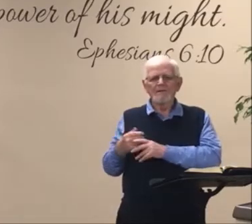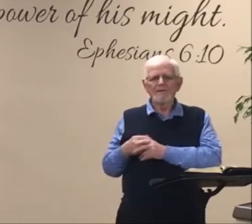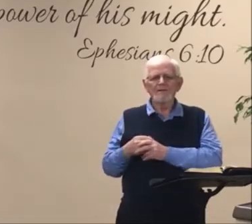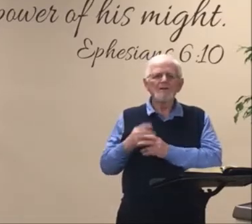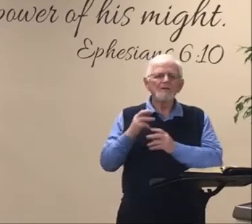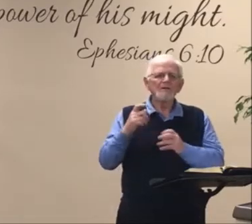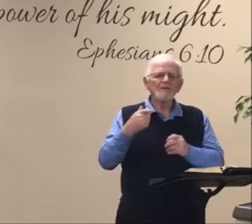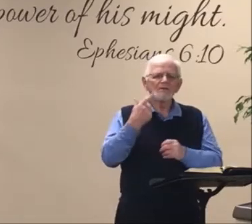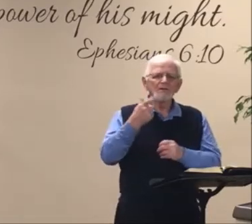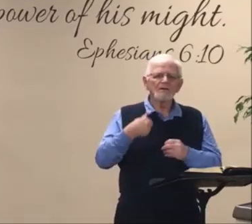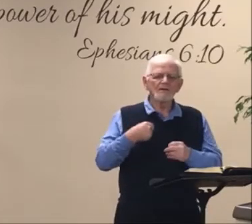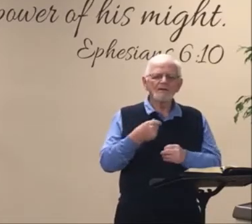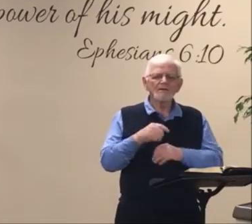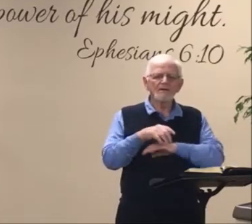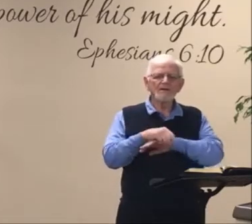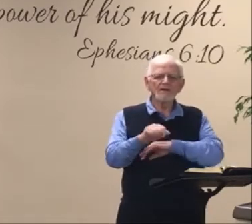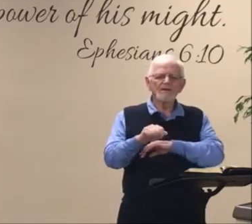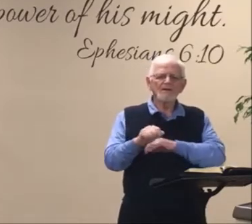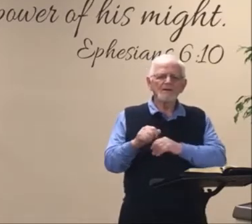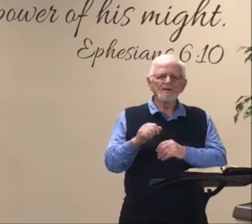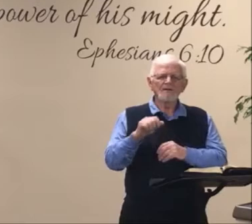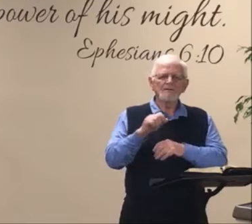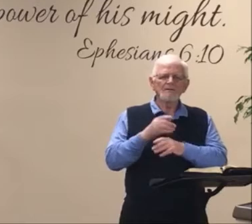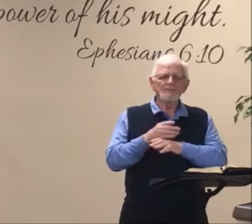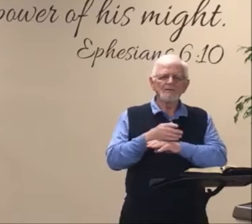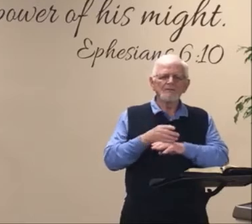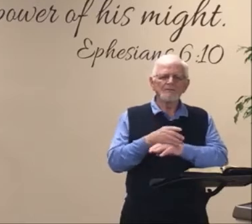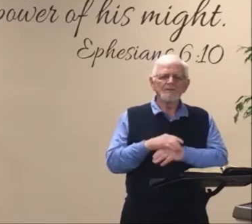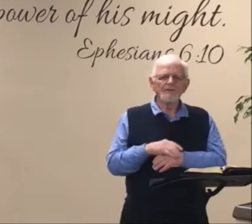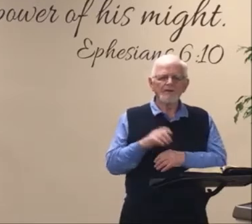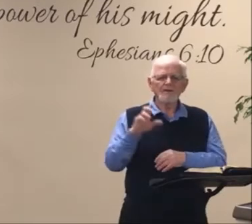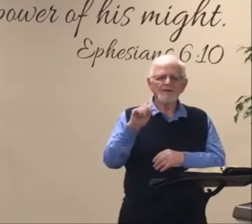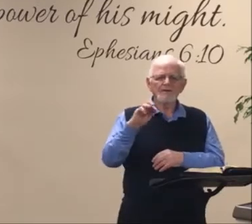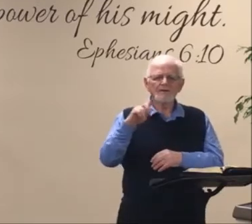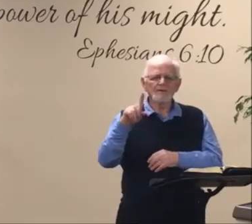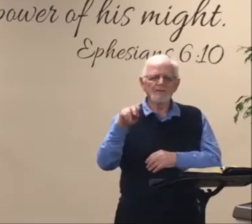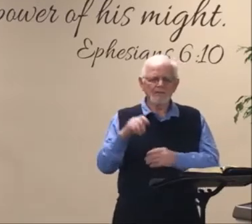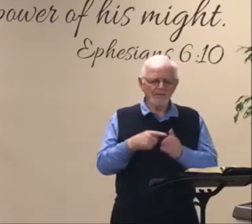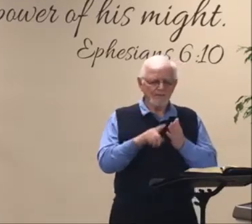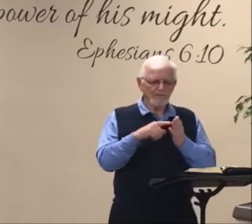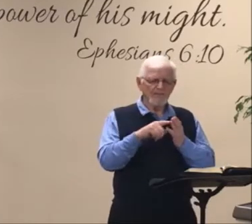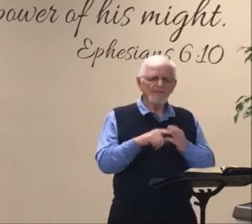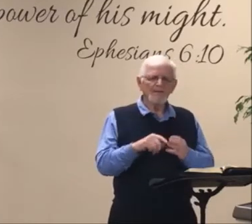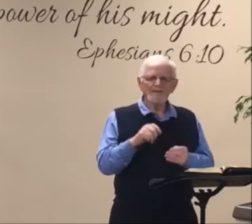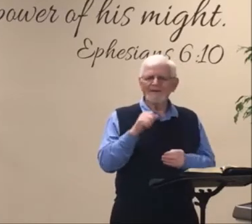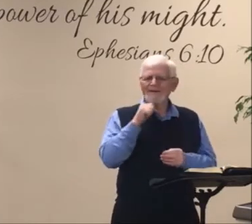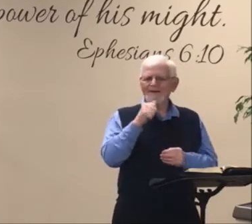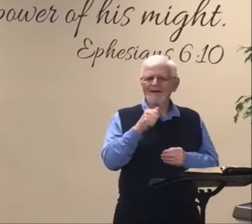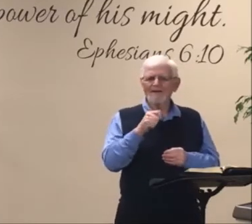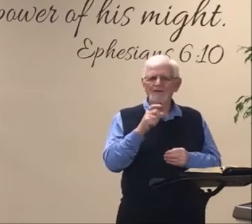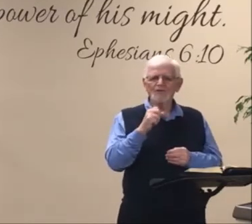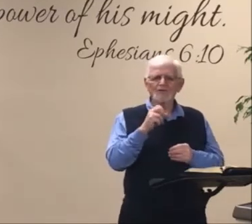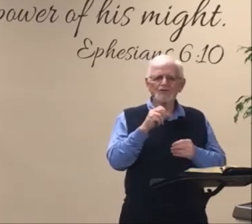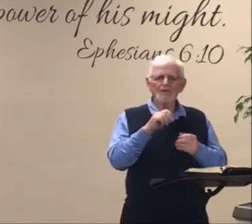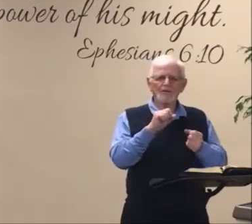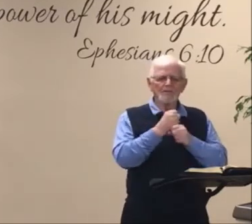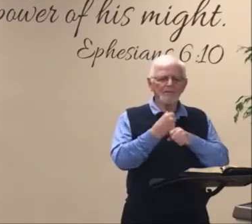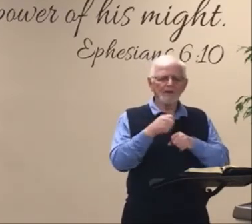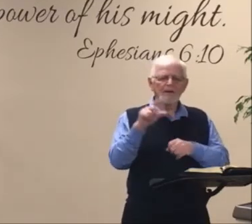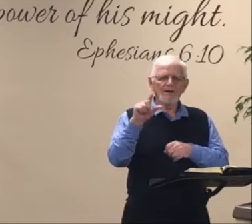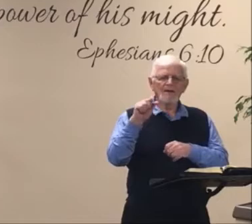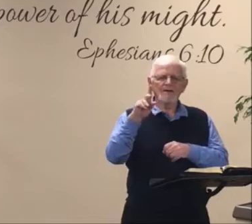Well, he told us he was a carpenter, so they set him up at a carpenter's wage. And he wasn't, so they had to make him a